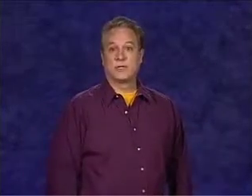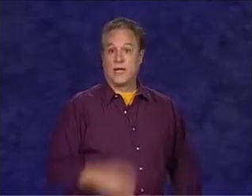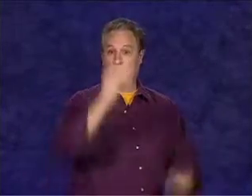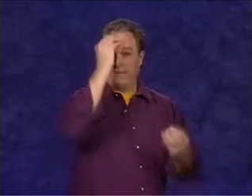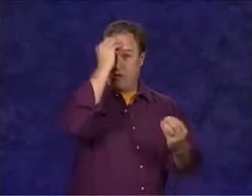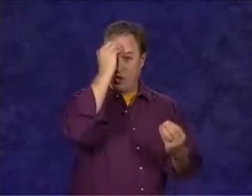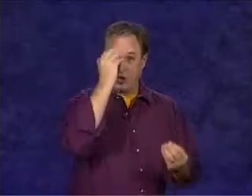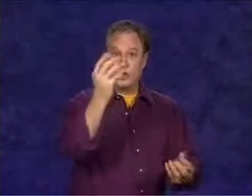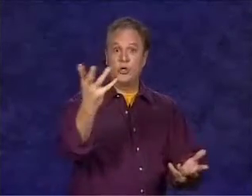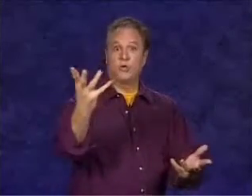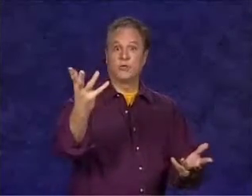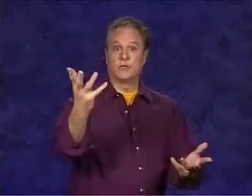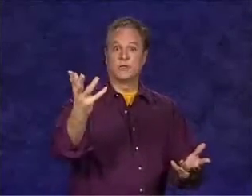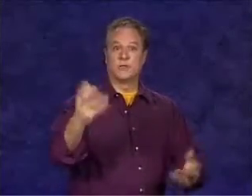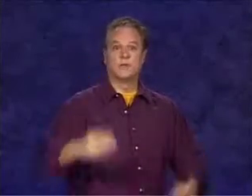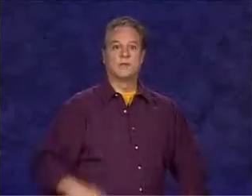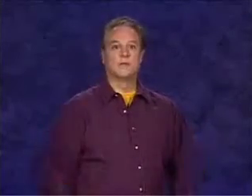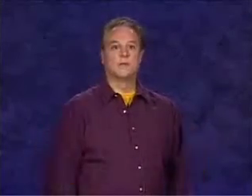sign for news.